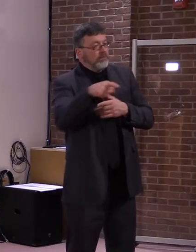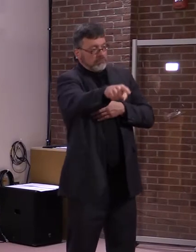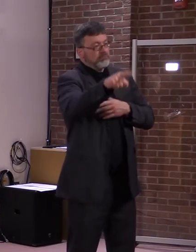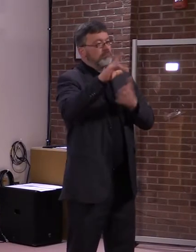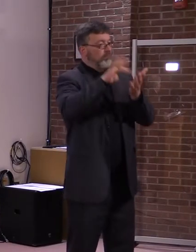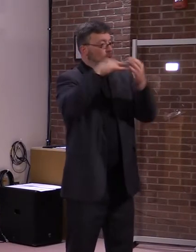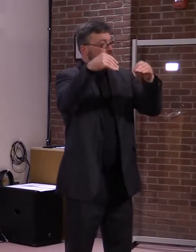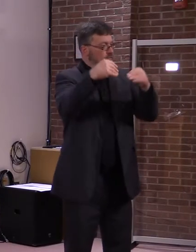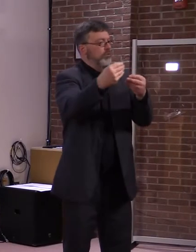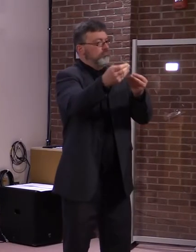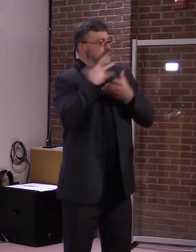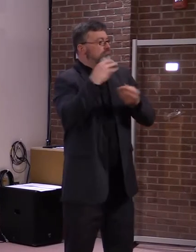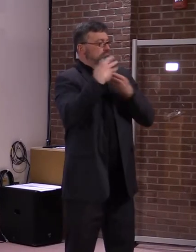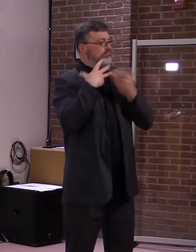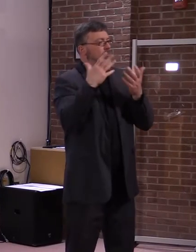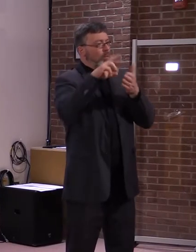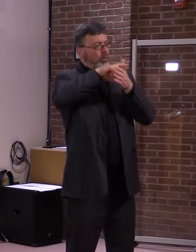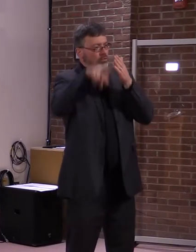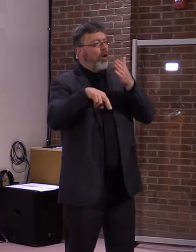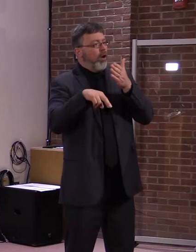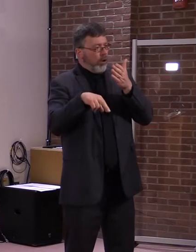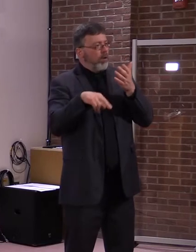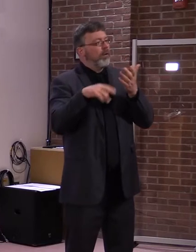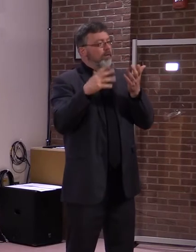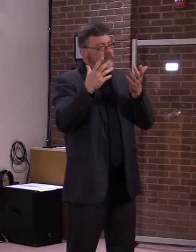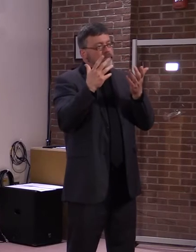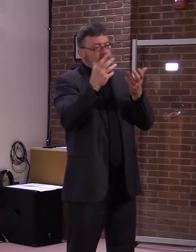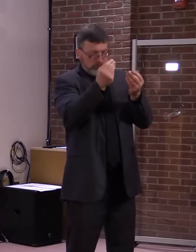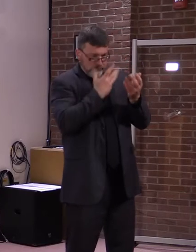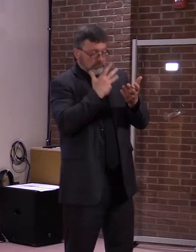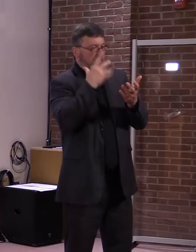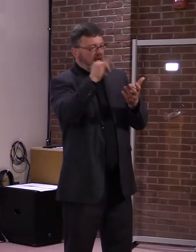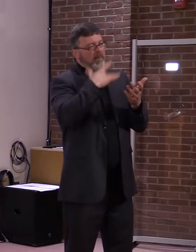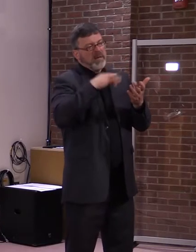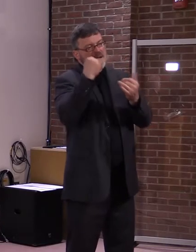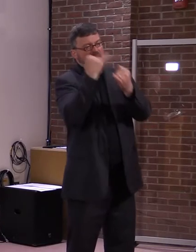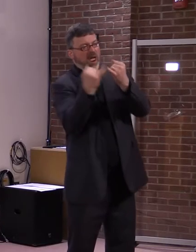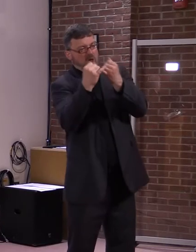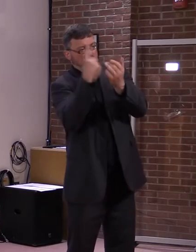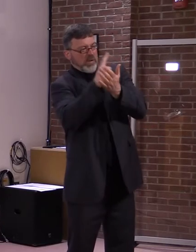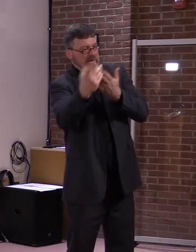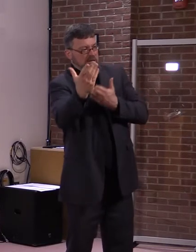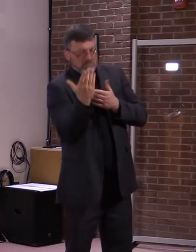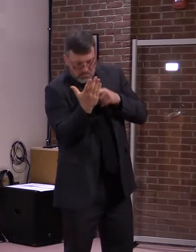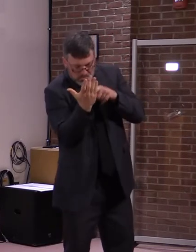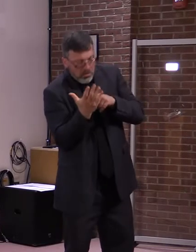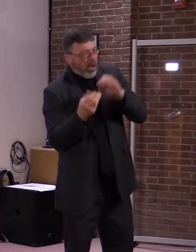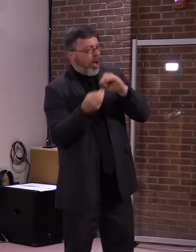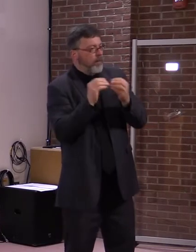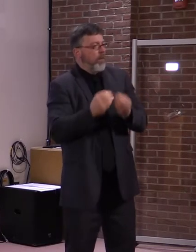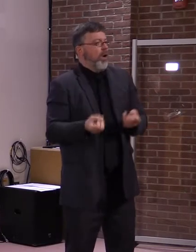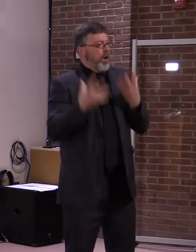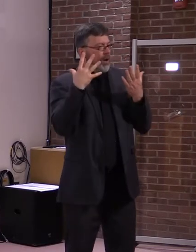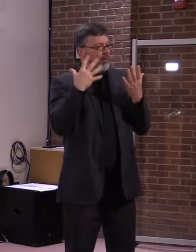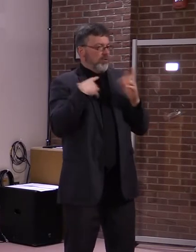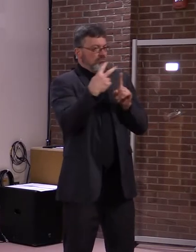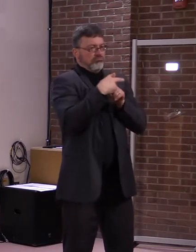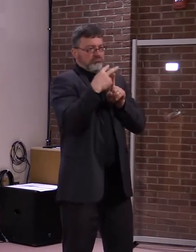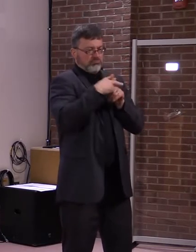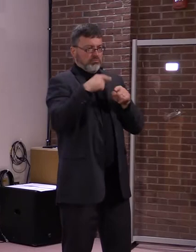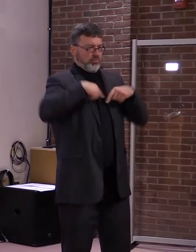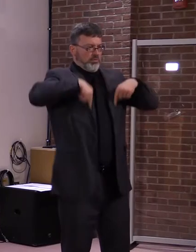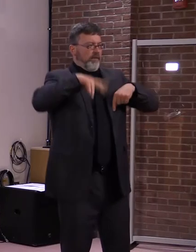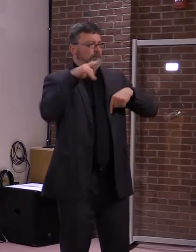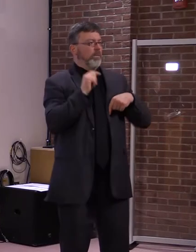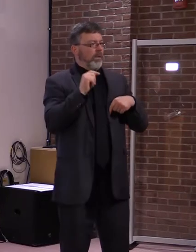comes in over the weekend. We see those pharmacy numbers. We know you know, as you